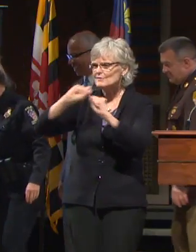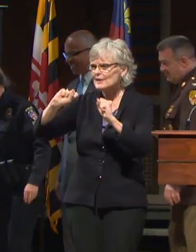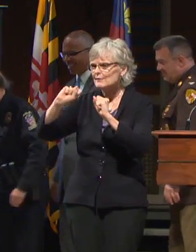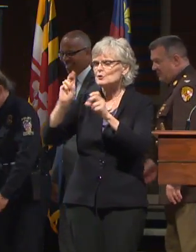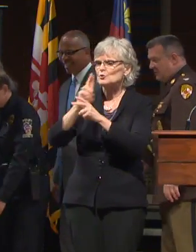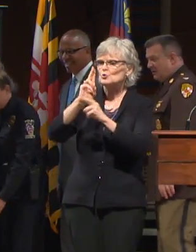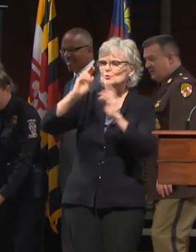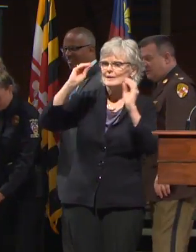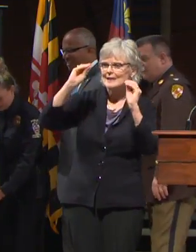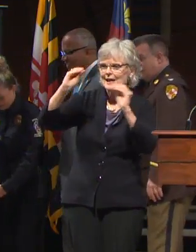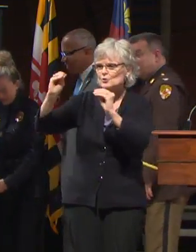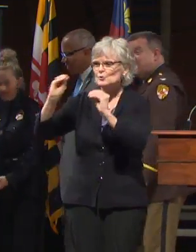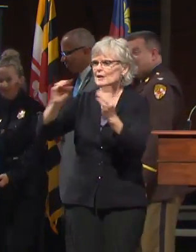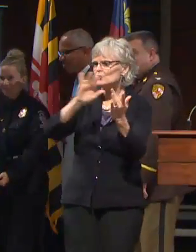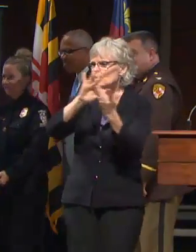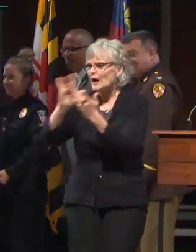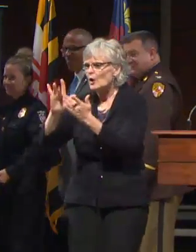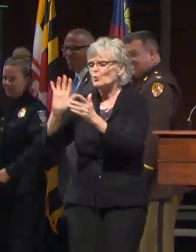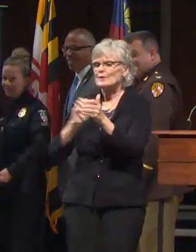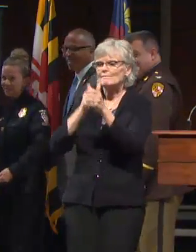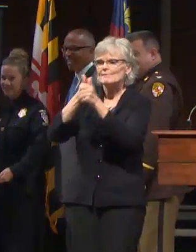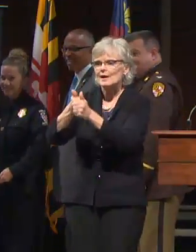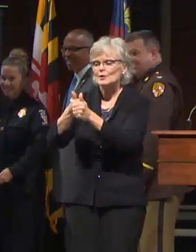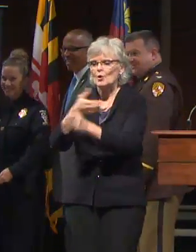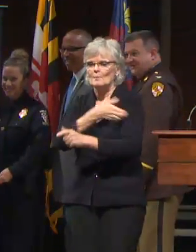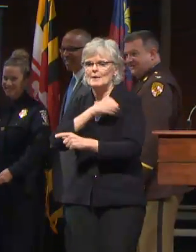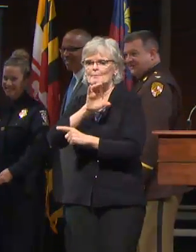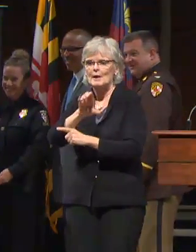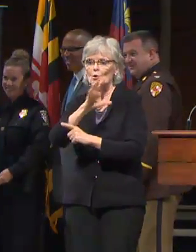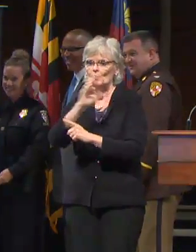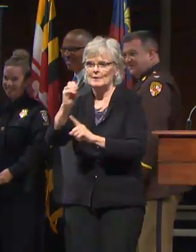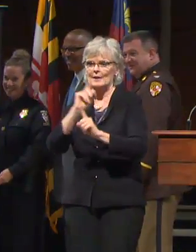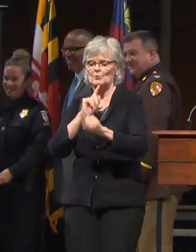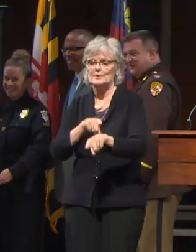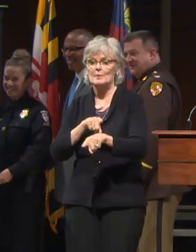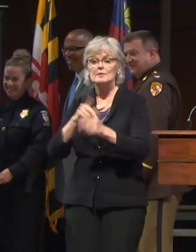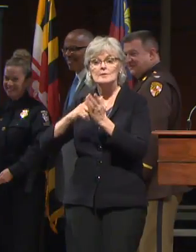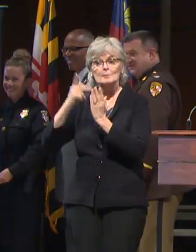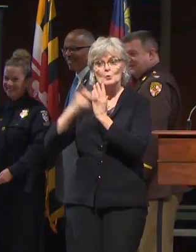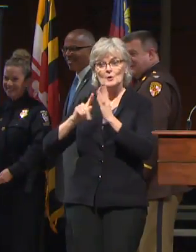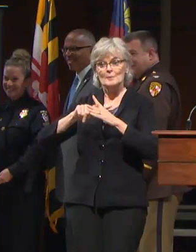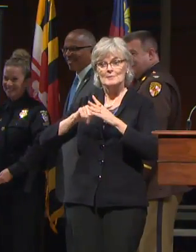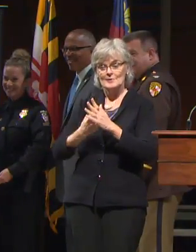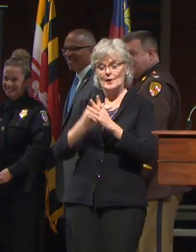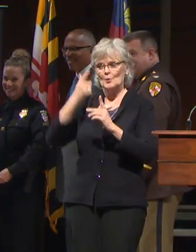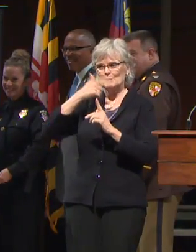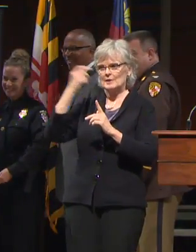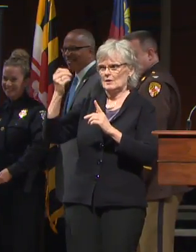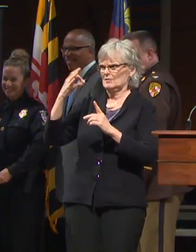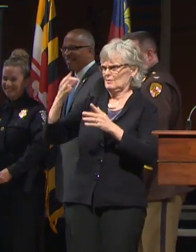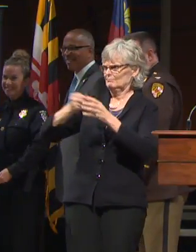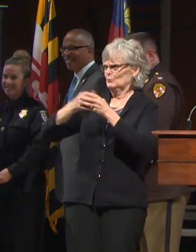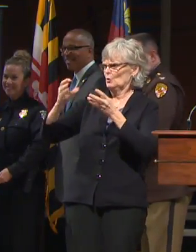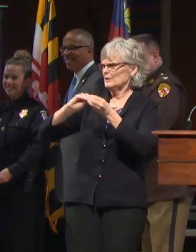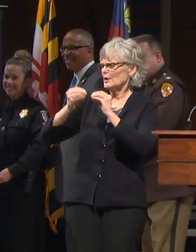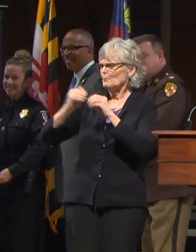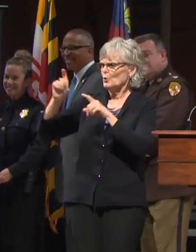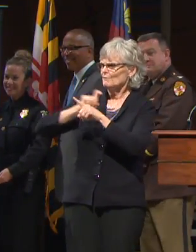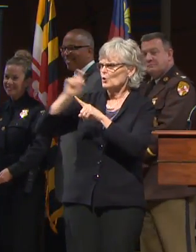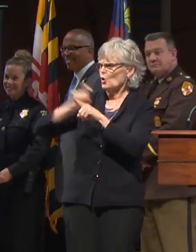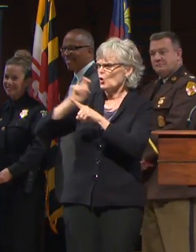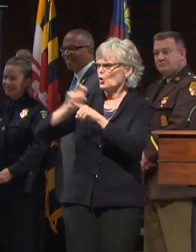education, outreach, follow-up, empowerment, and response. The program began as a reaction to the growing number of phone